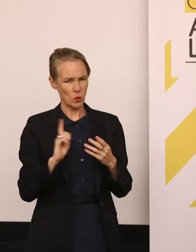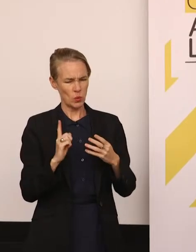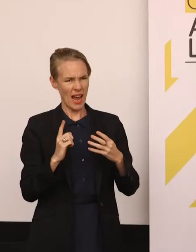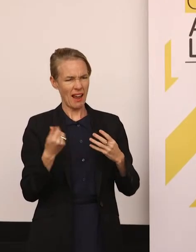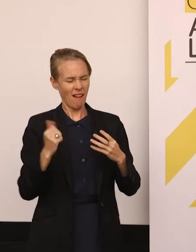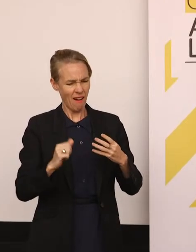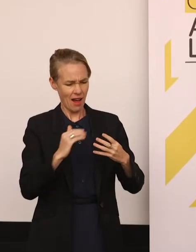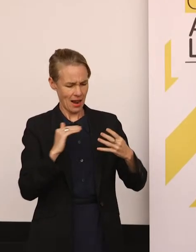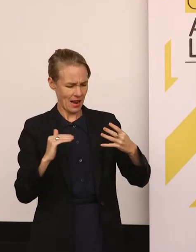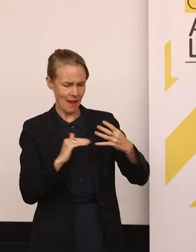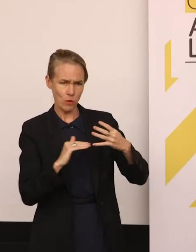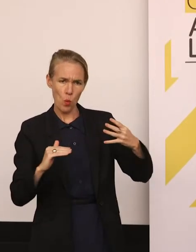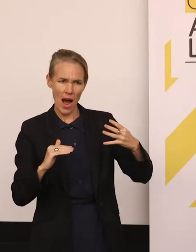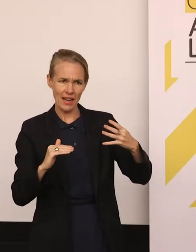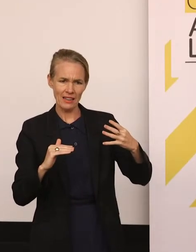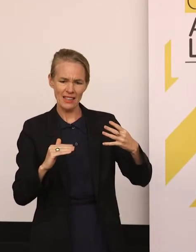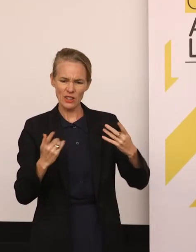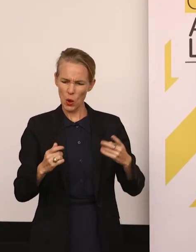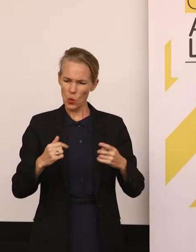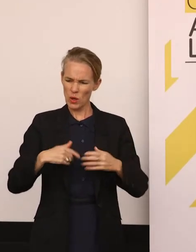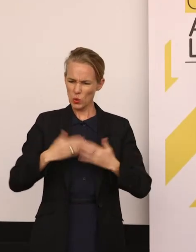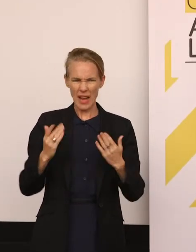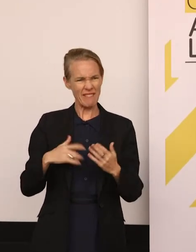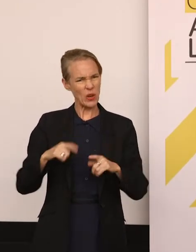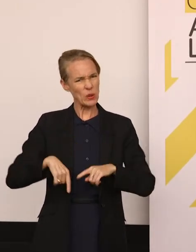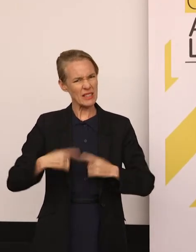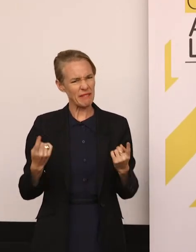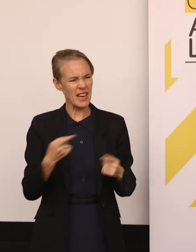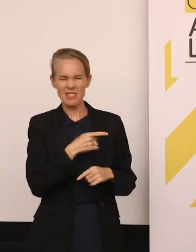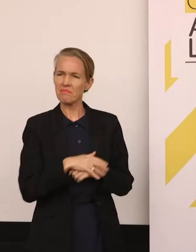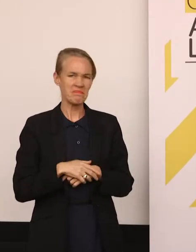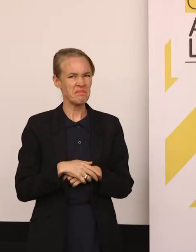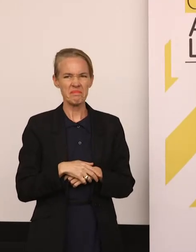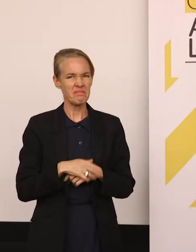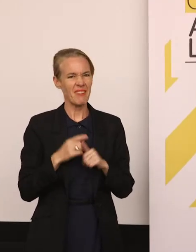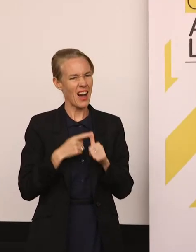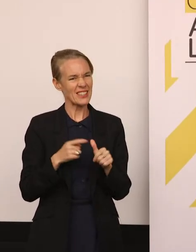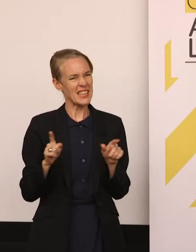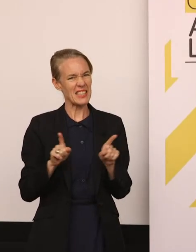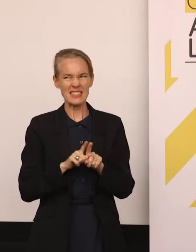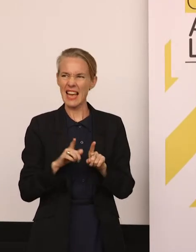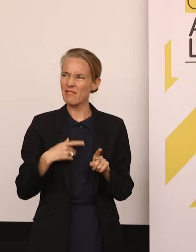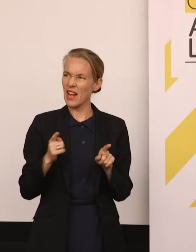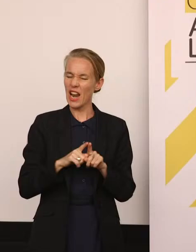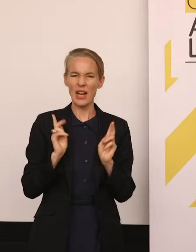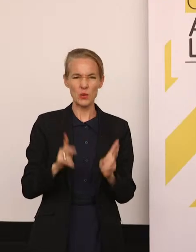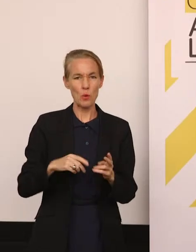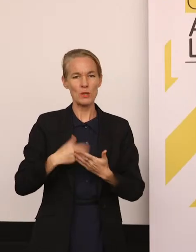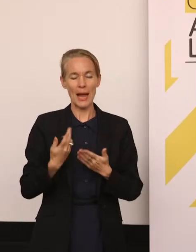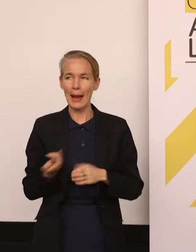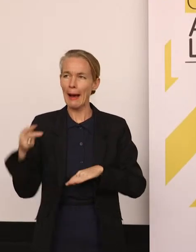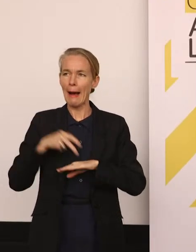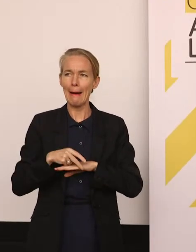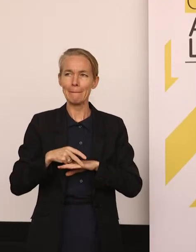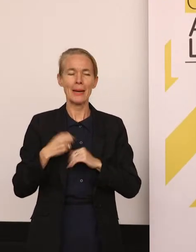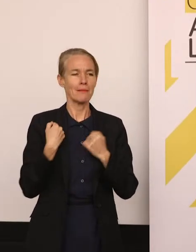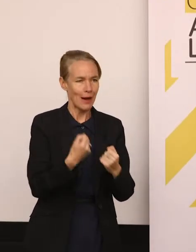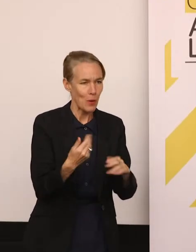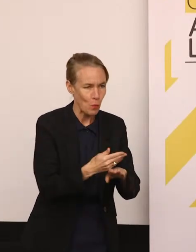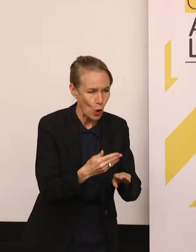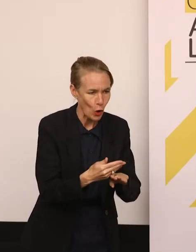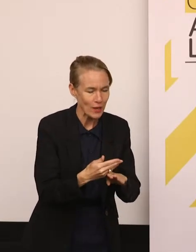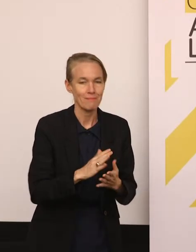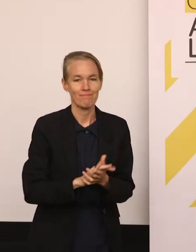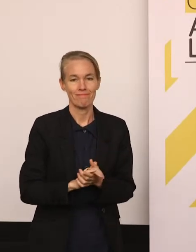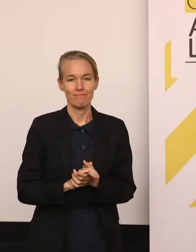I just got up and came to work. On those testing numbers of people coming into New Zealand, you talked about day 3